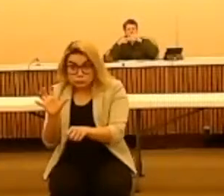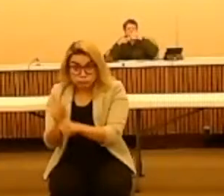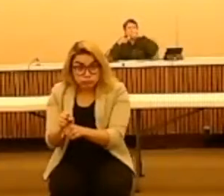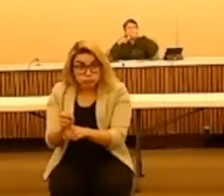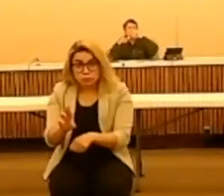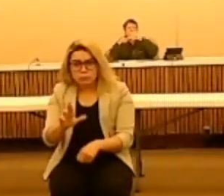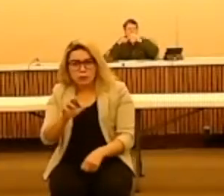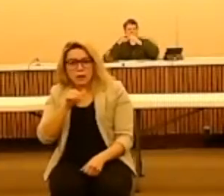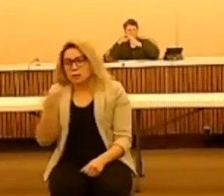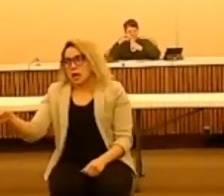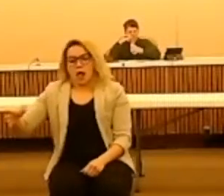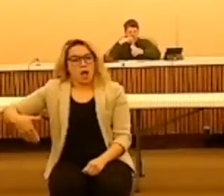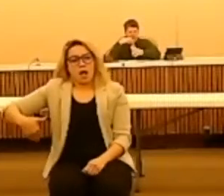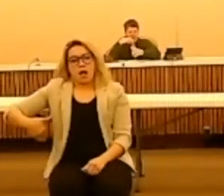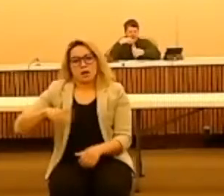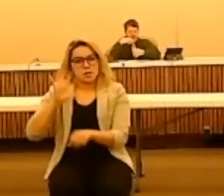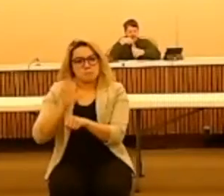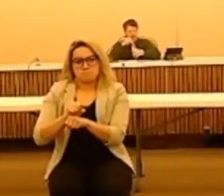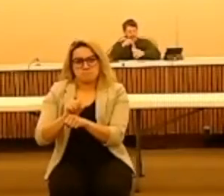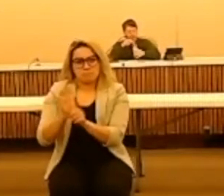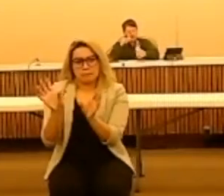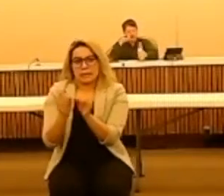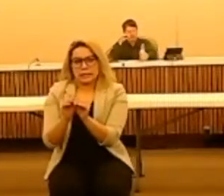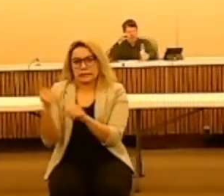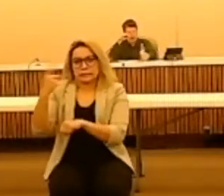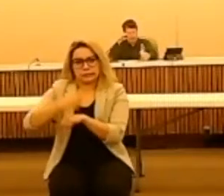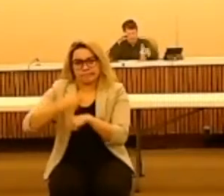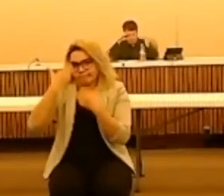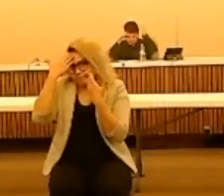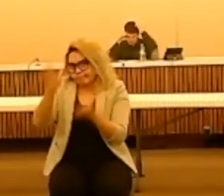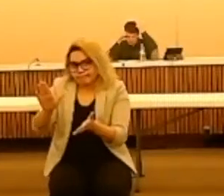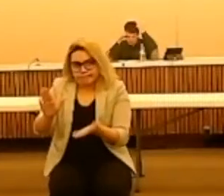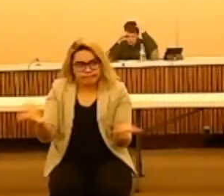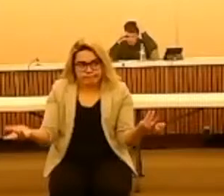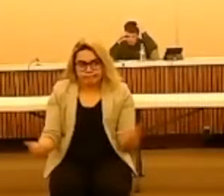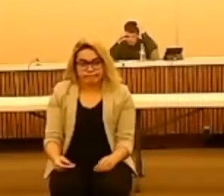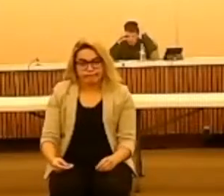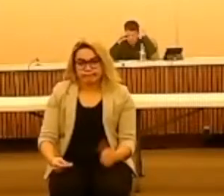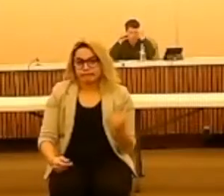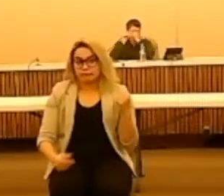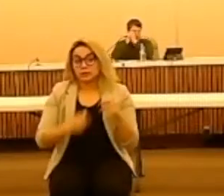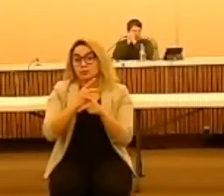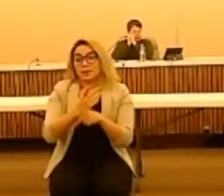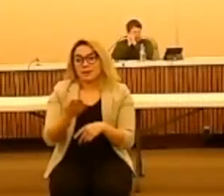been scheduled yet. Has not been scheduled yet.